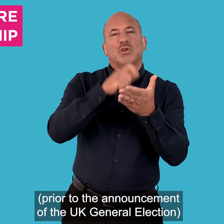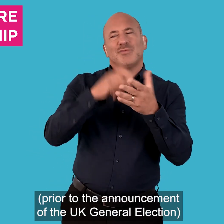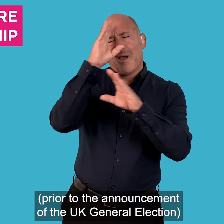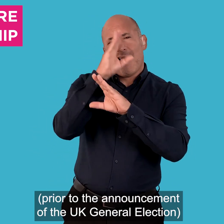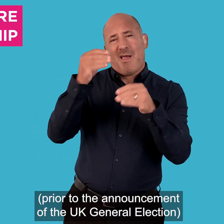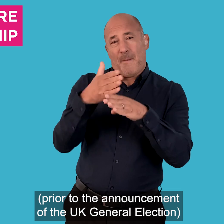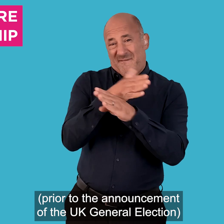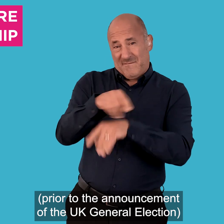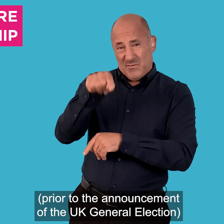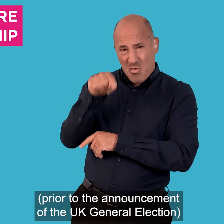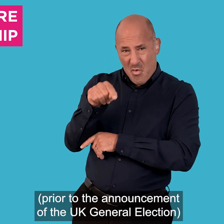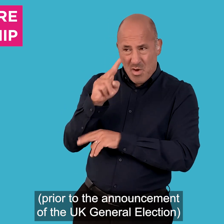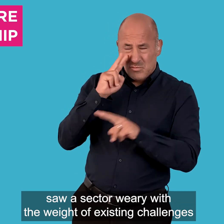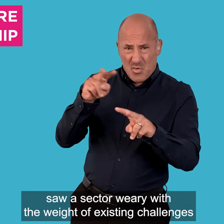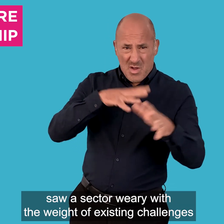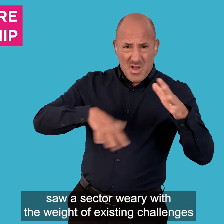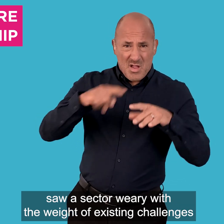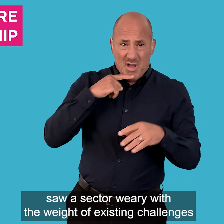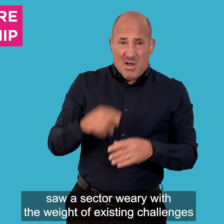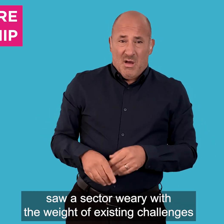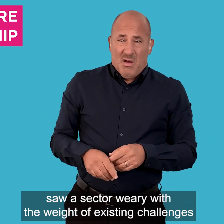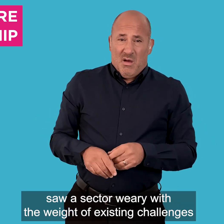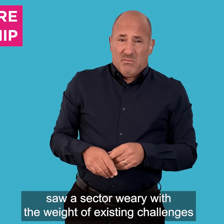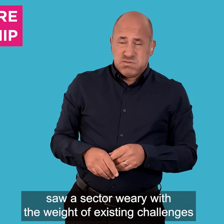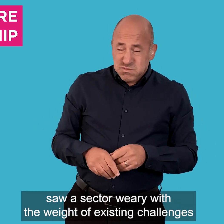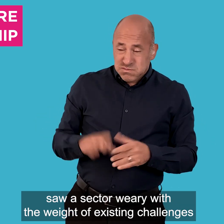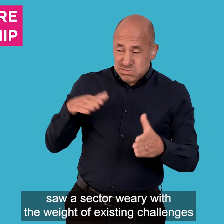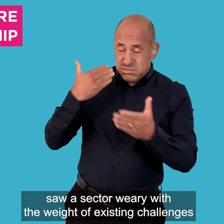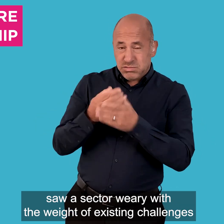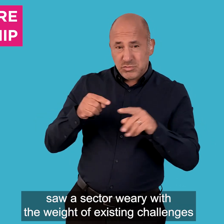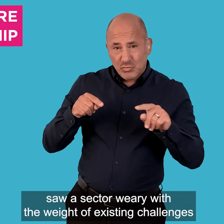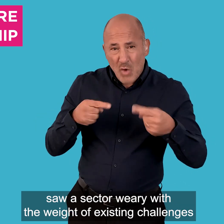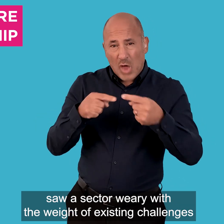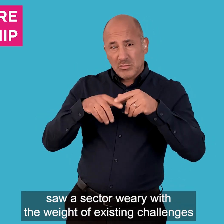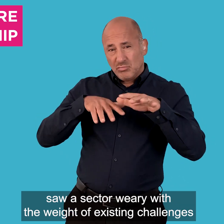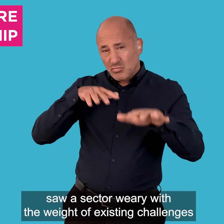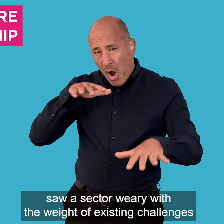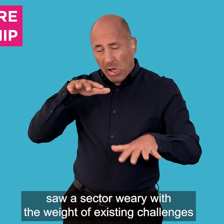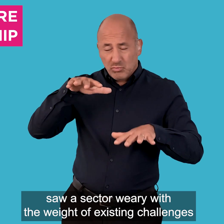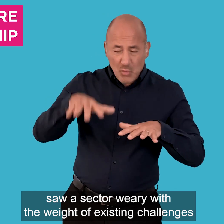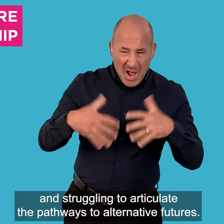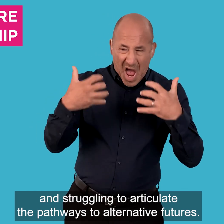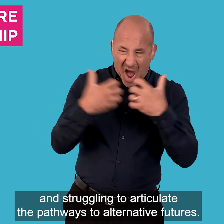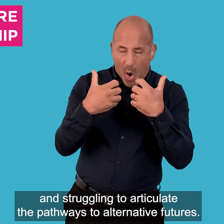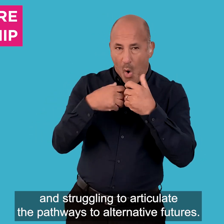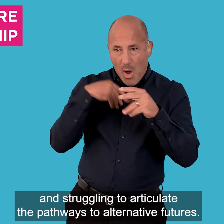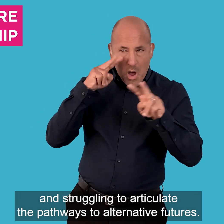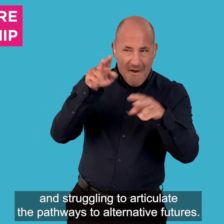of the UK general election, saw a sector weary with the weight of existing challenges and struggling